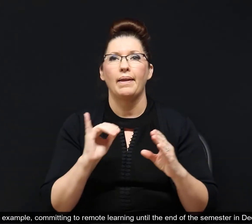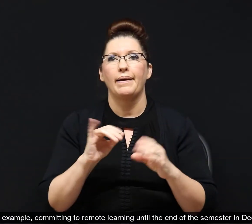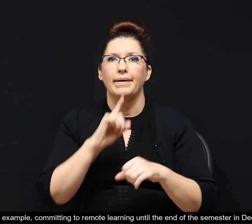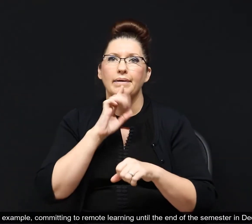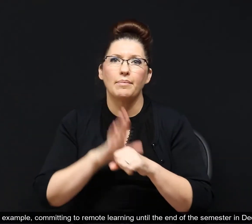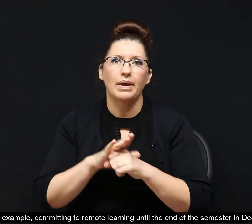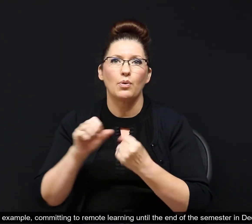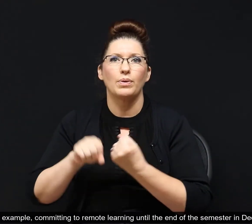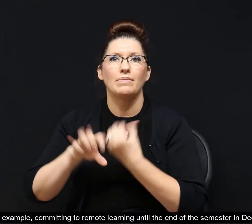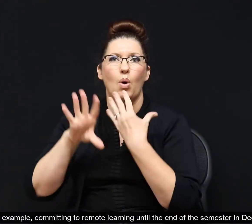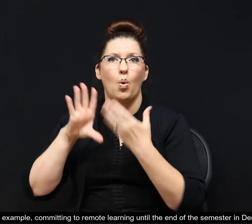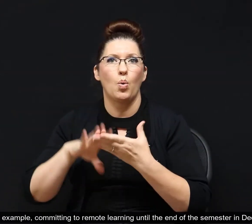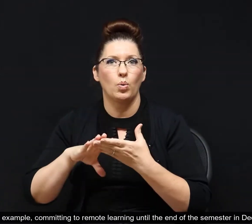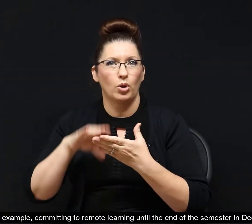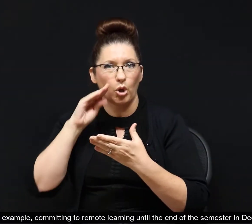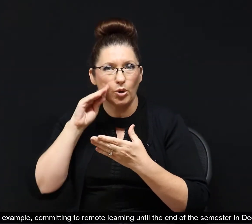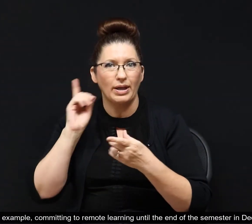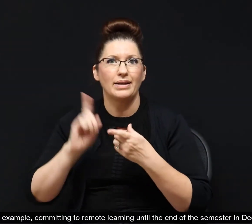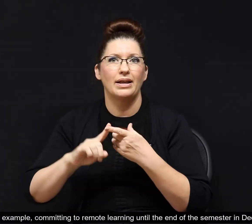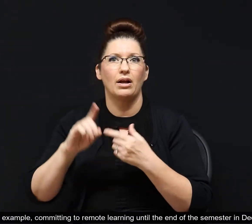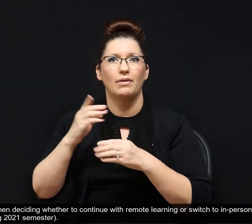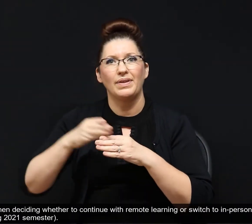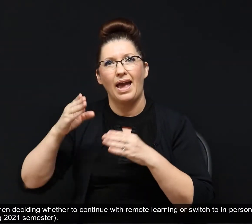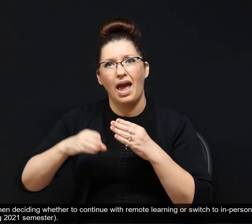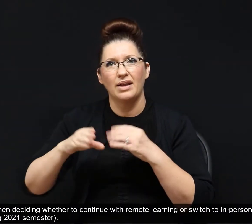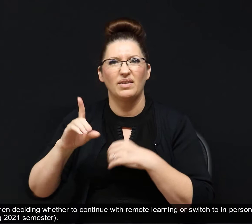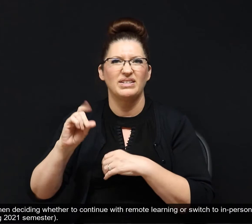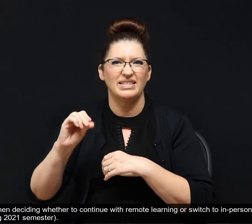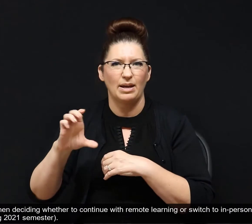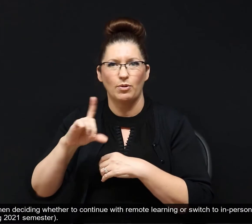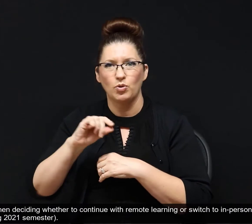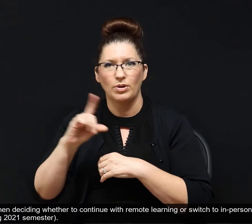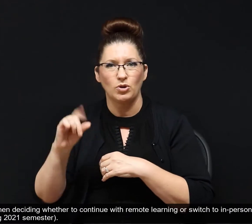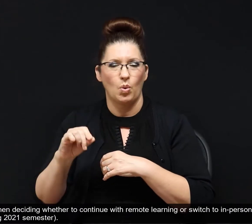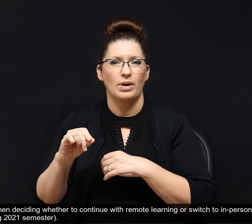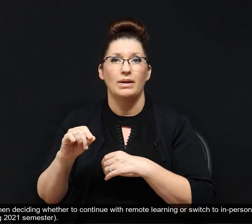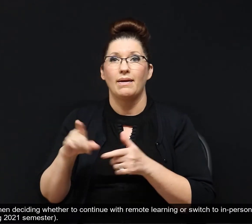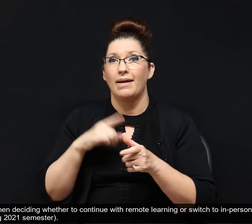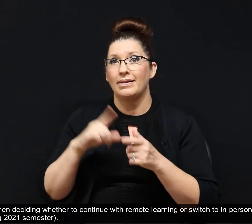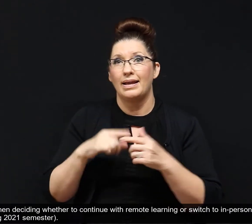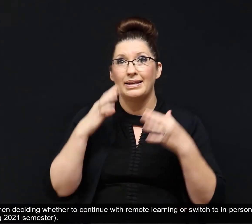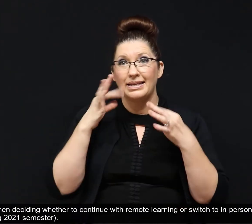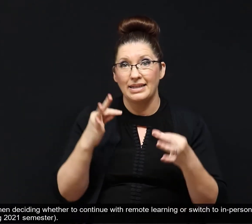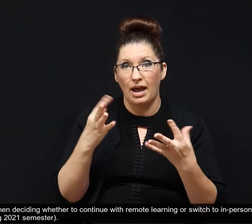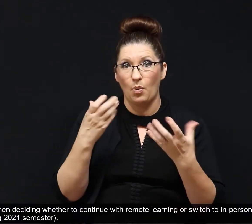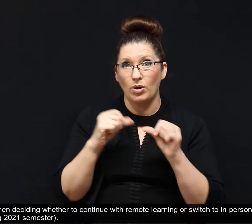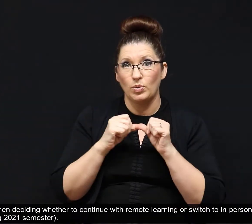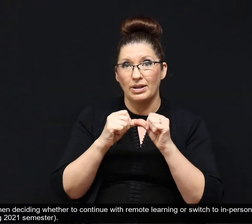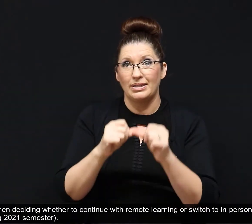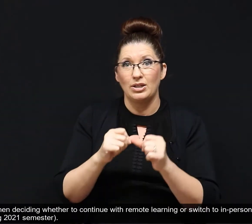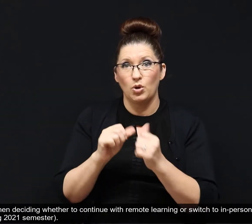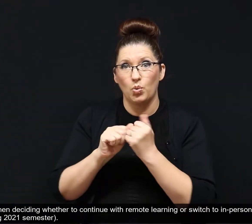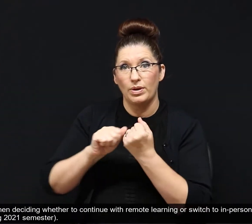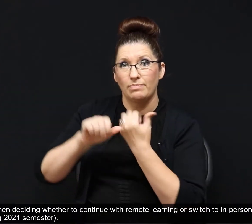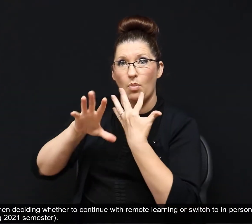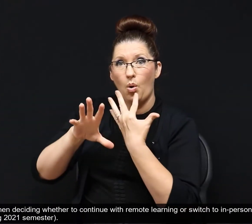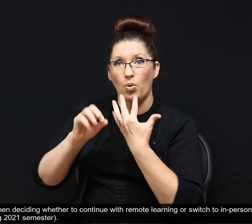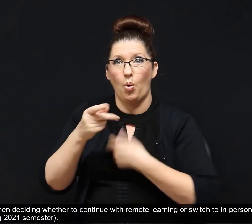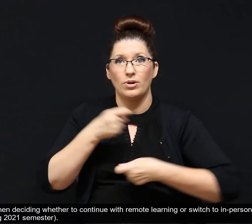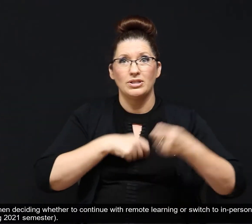the semester in December 2020, and then deciding whether to continue with remote learning or switch to in-person learning for the spring